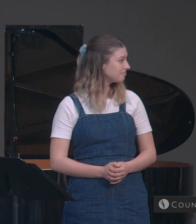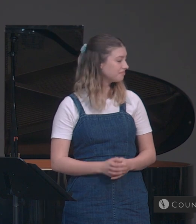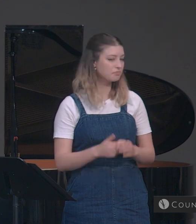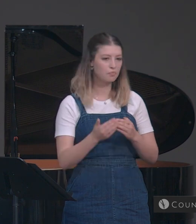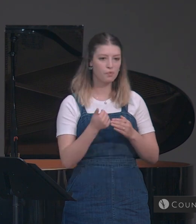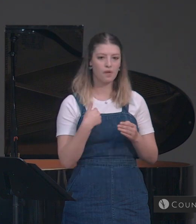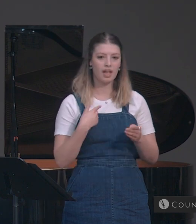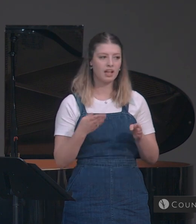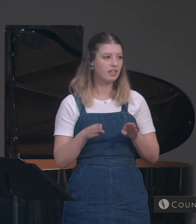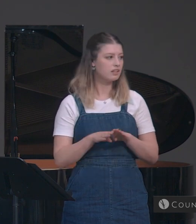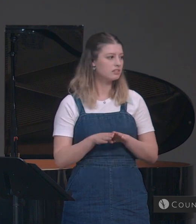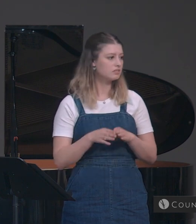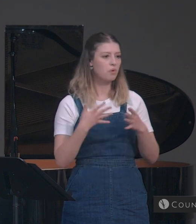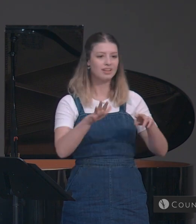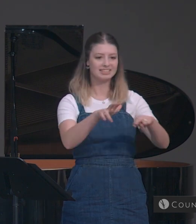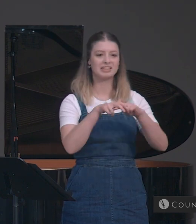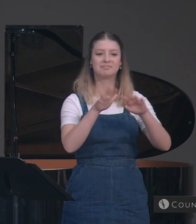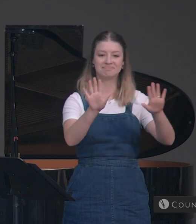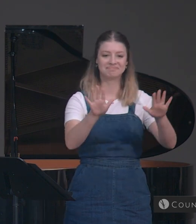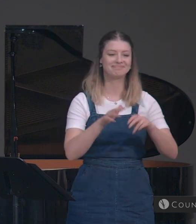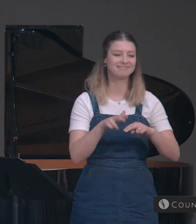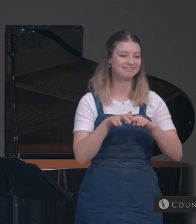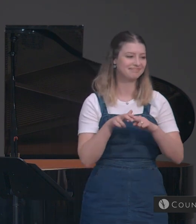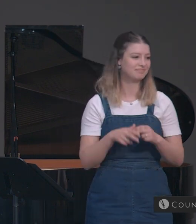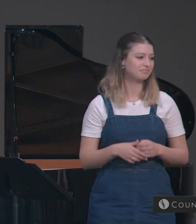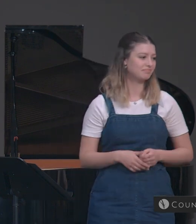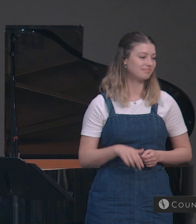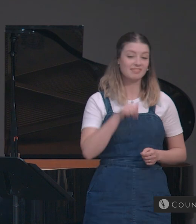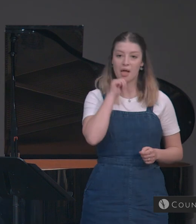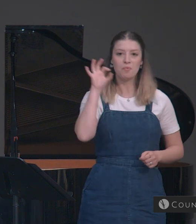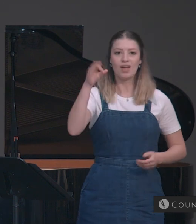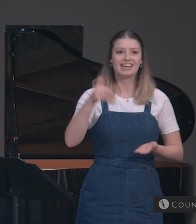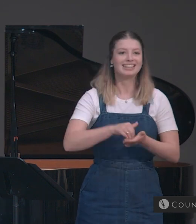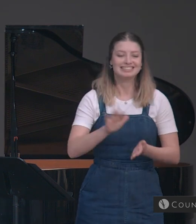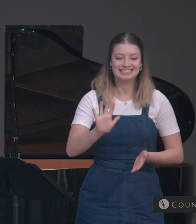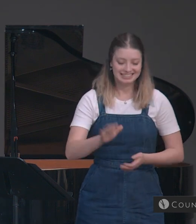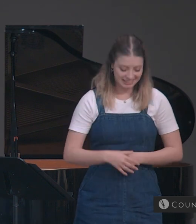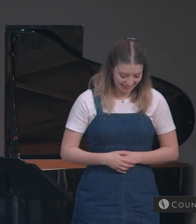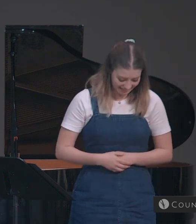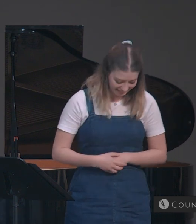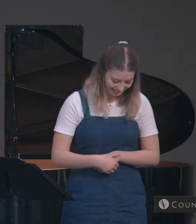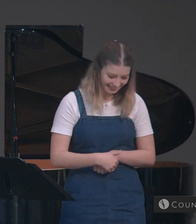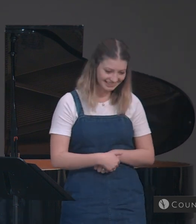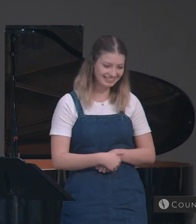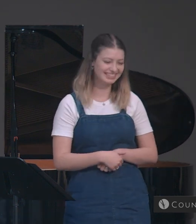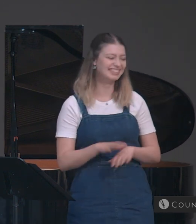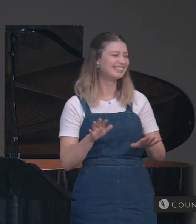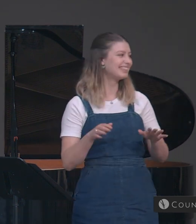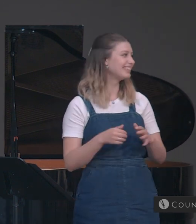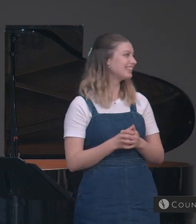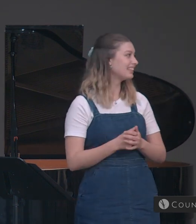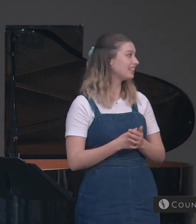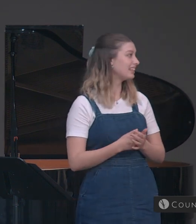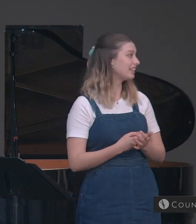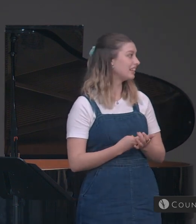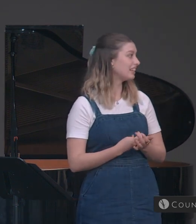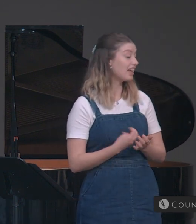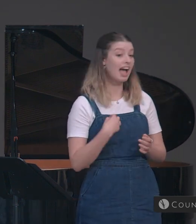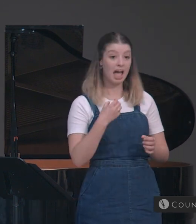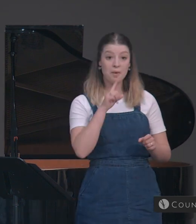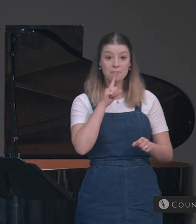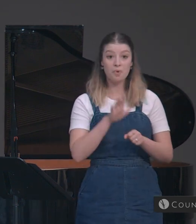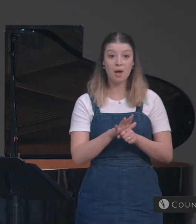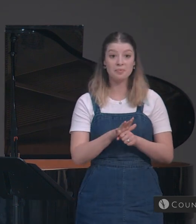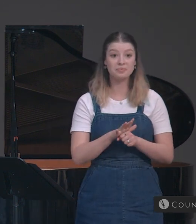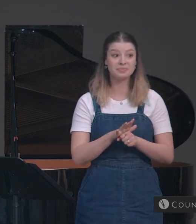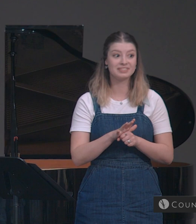I close. Oh, go ahead and sit down. Go ahead and sit down. I got another message to preach. No, I don't really. No, I did. I did, however, make you a promise,